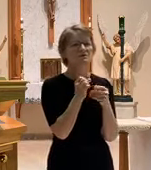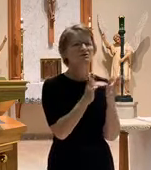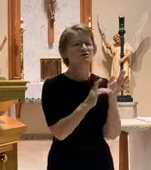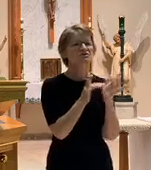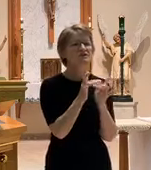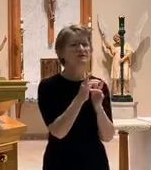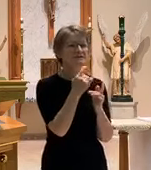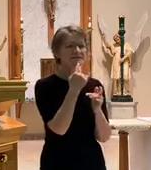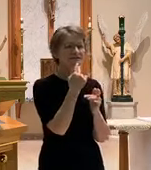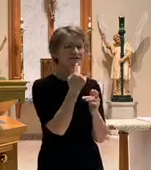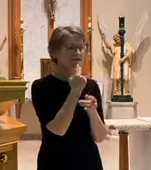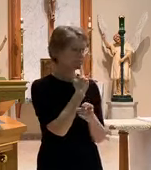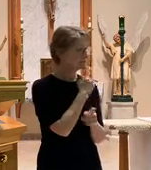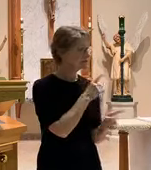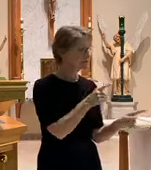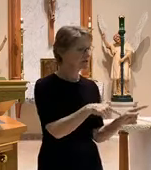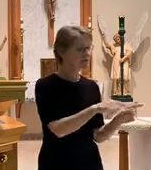Whoever wants to follow me.